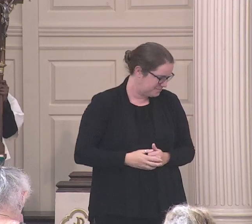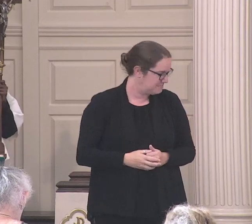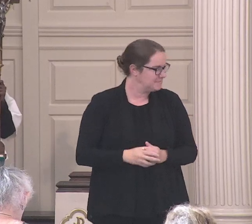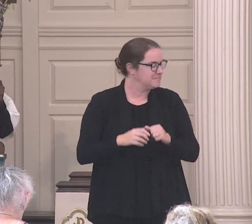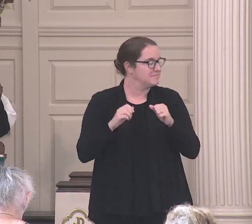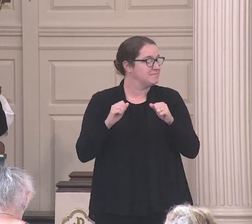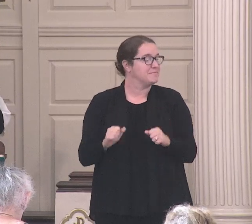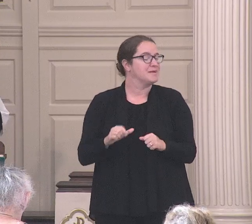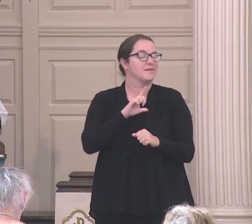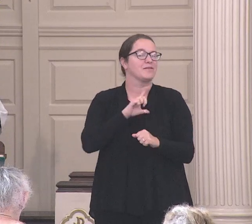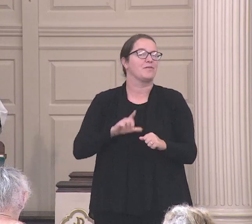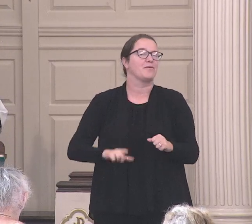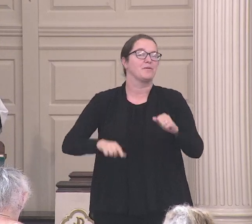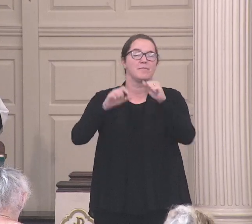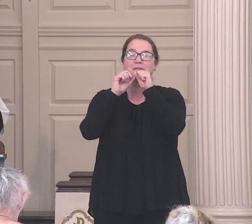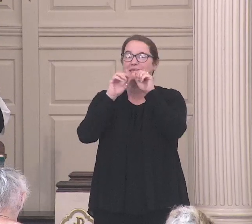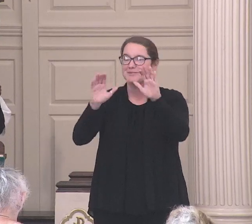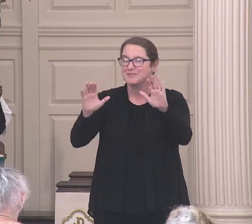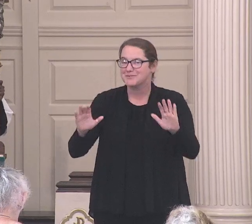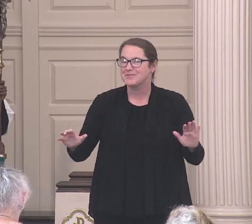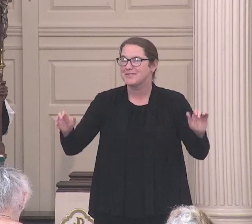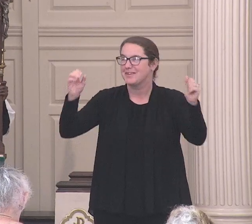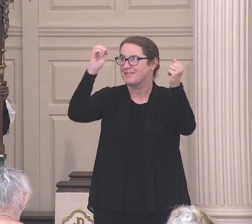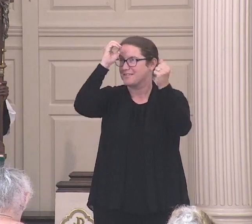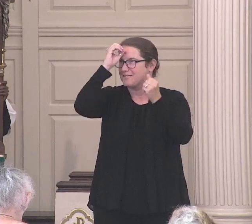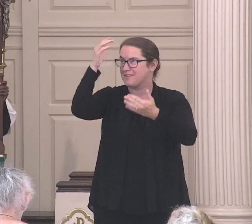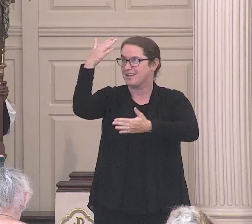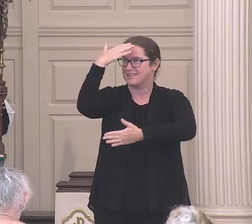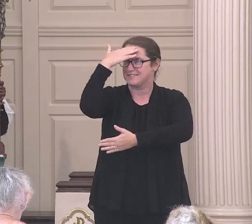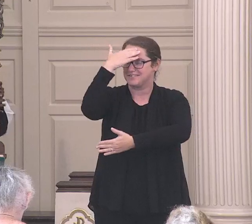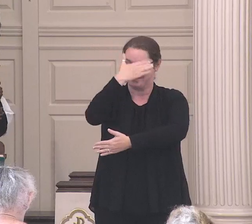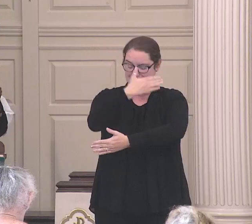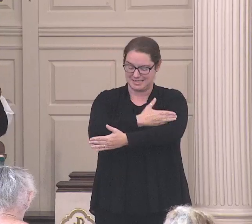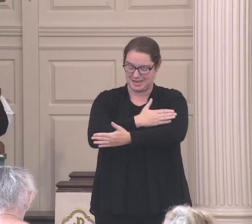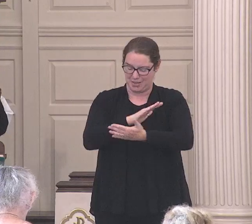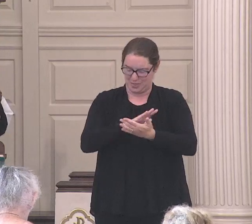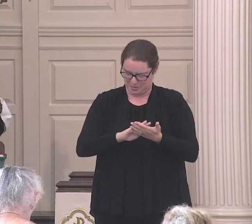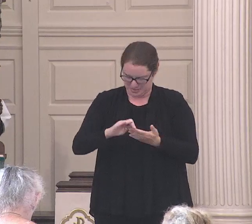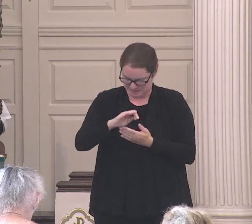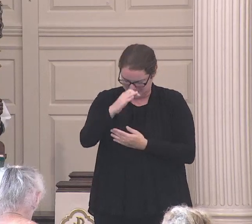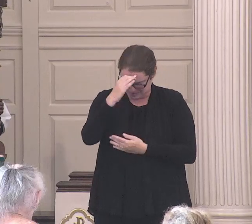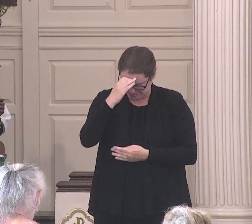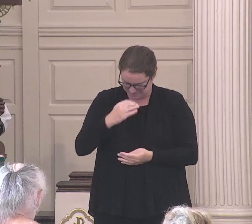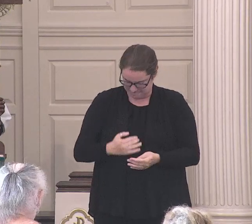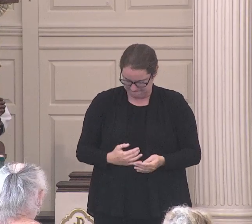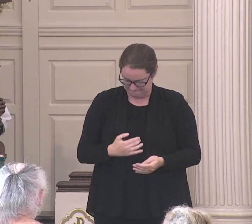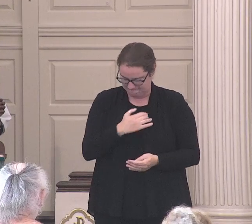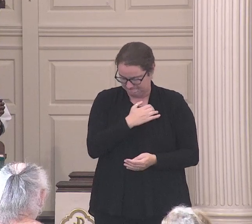May the Lord bless you, the Father, the Son, and the Holy Spirit.